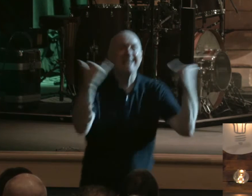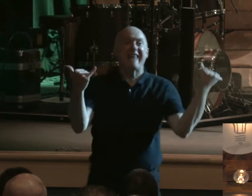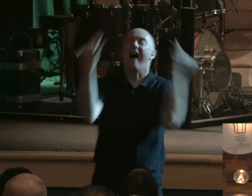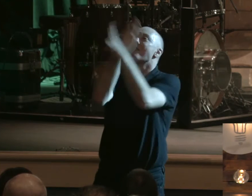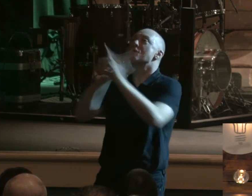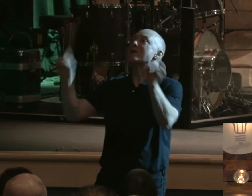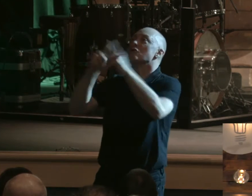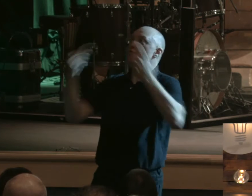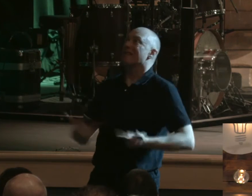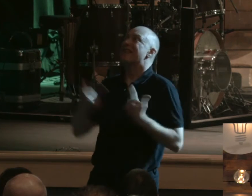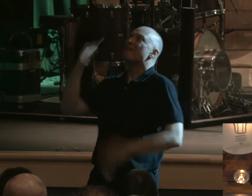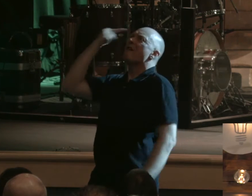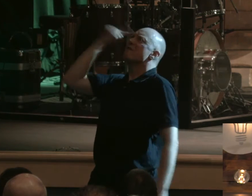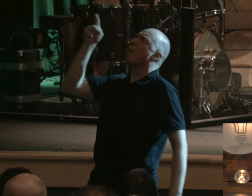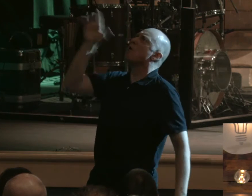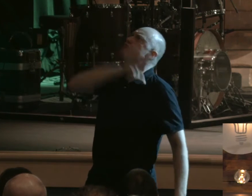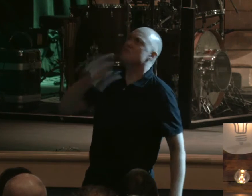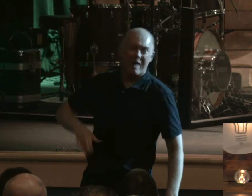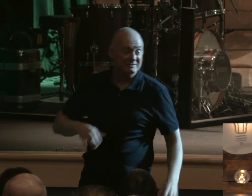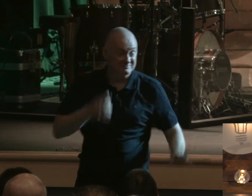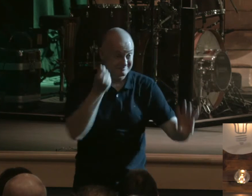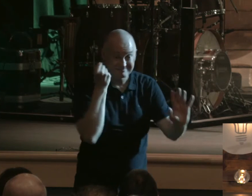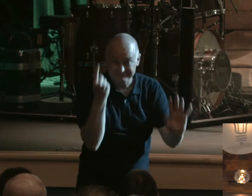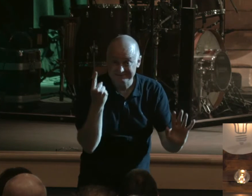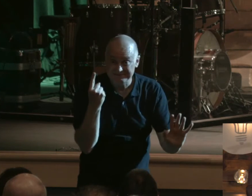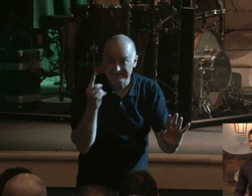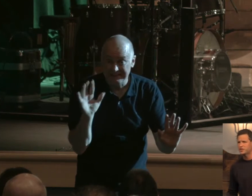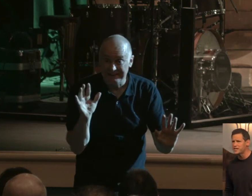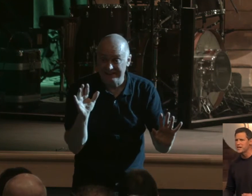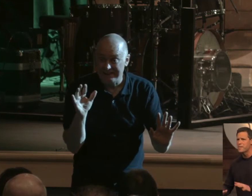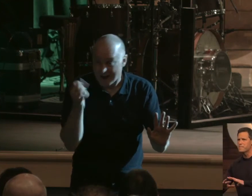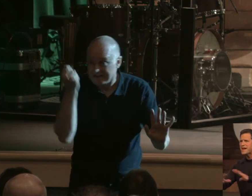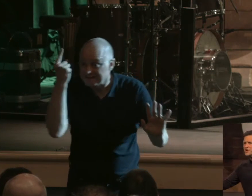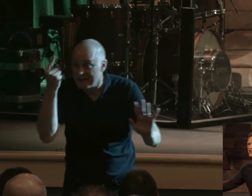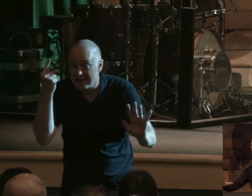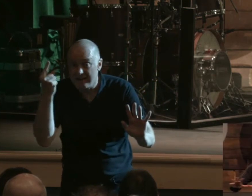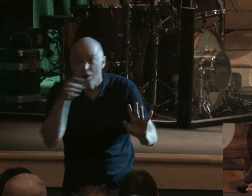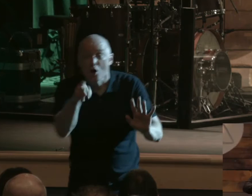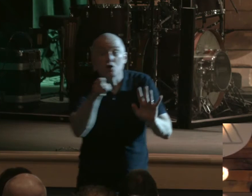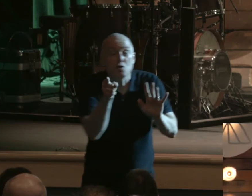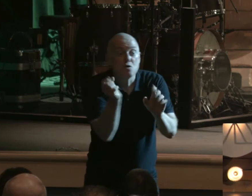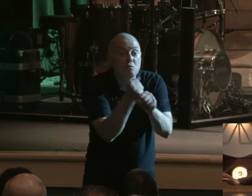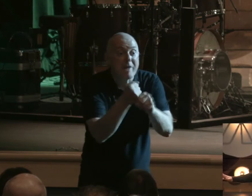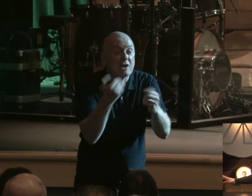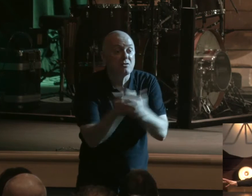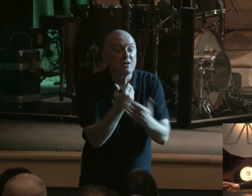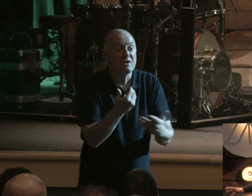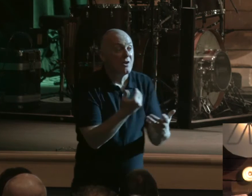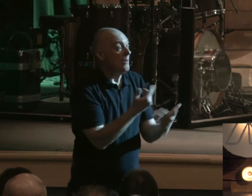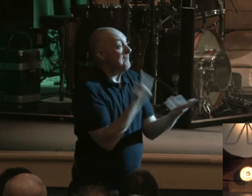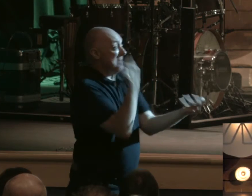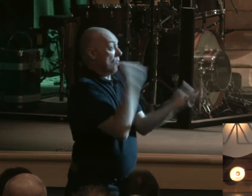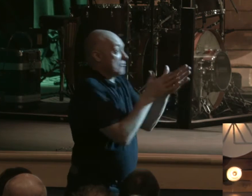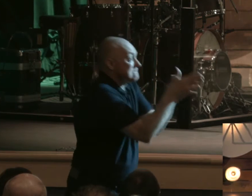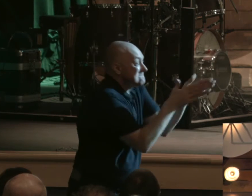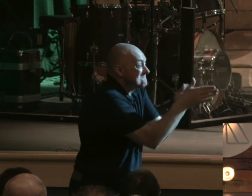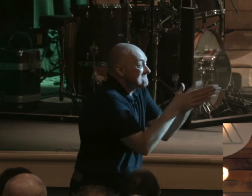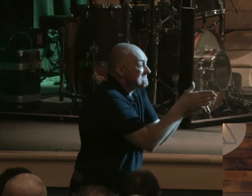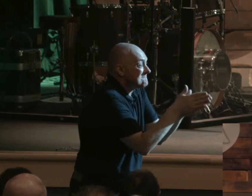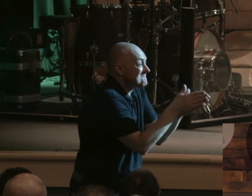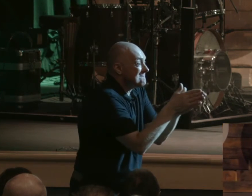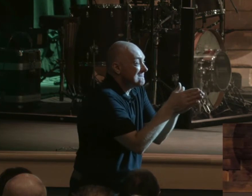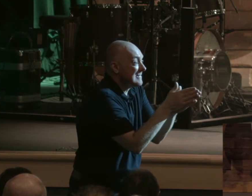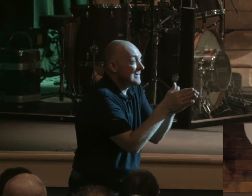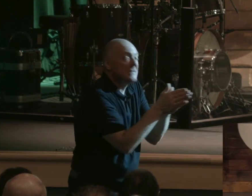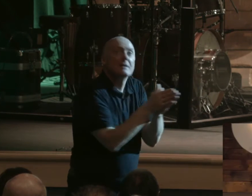free to live for Christ. Don't you see? Made new, your motivations completely change. Everything's